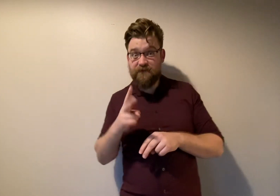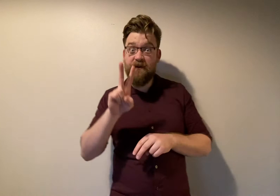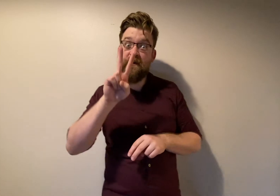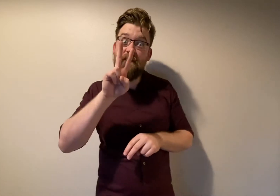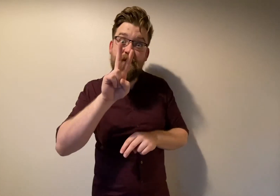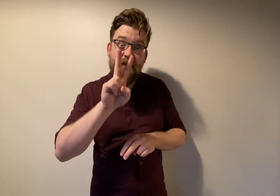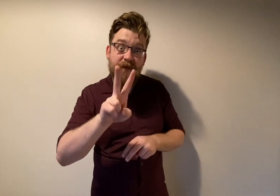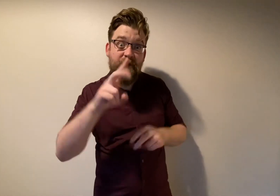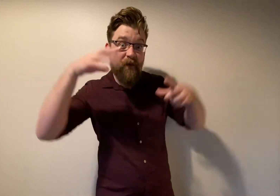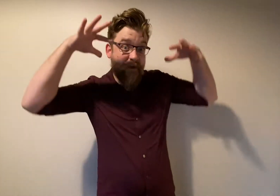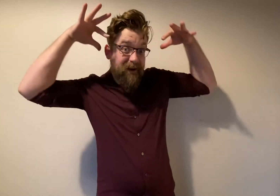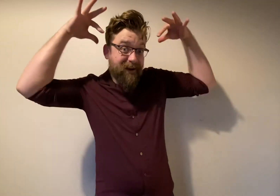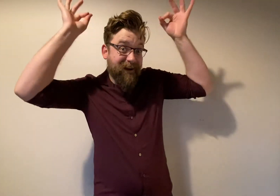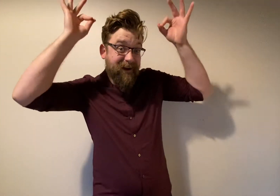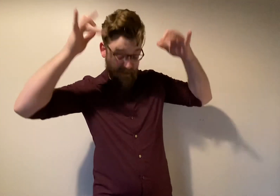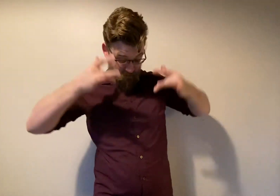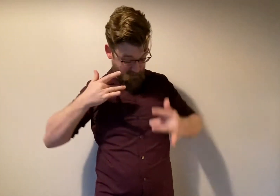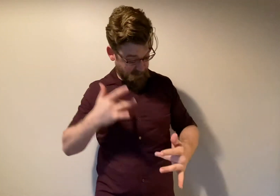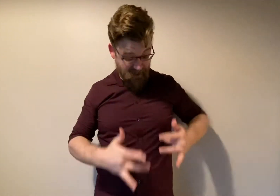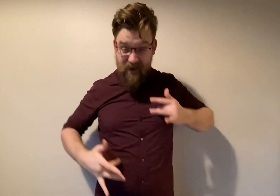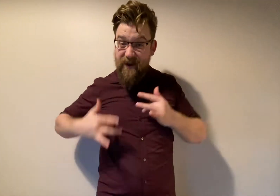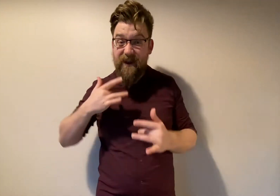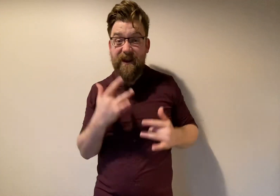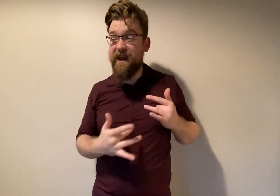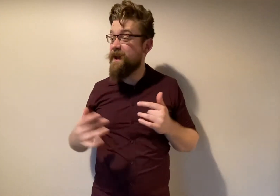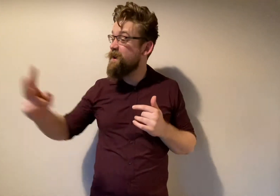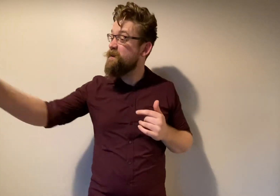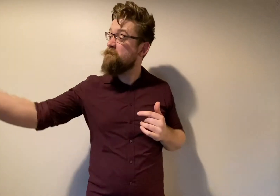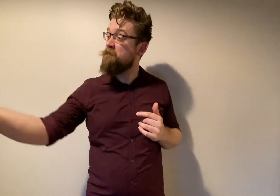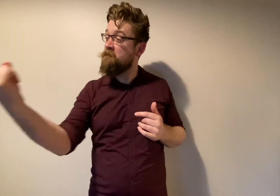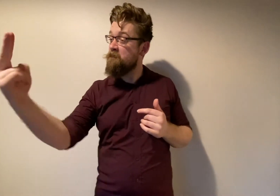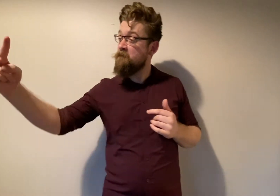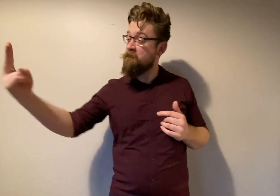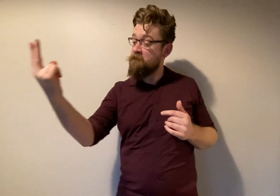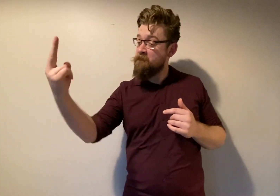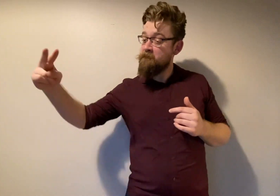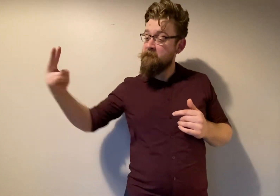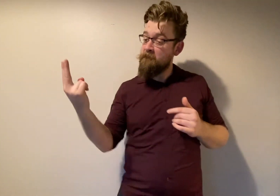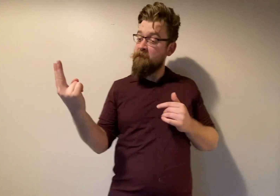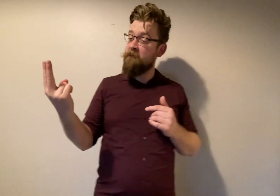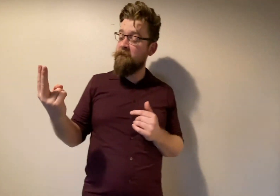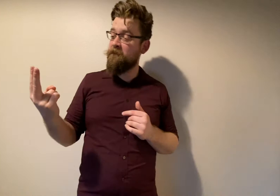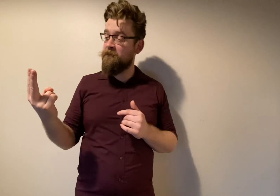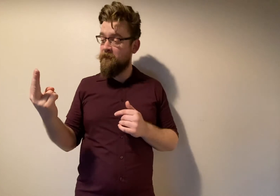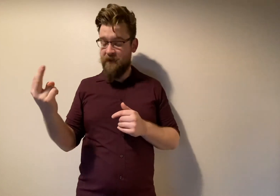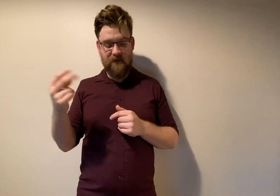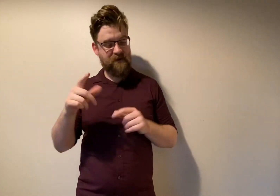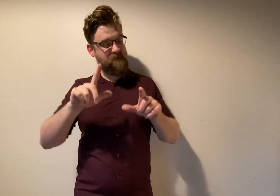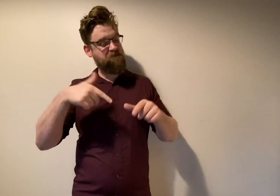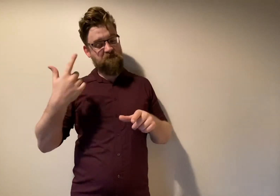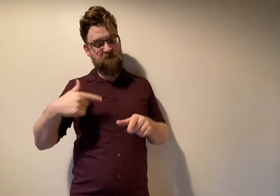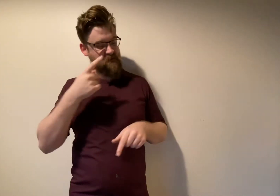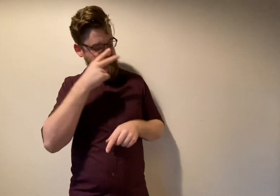stitching and wrapping and tapping away at such a rate that the shoemaker was all a wonder and could not take his eyes off of